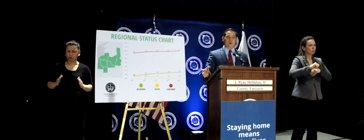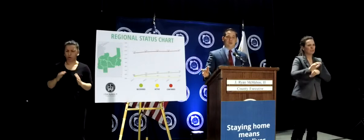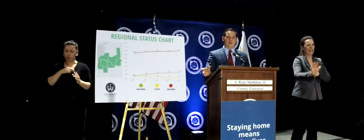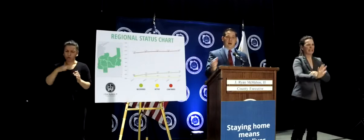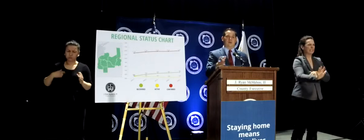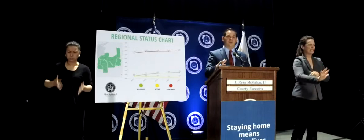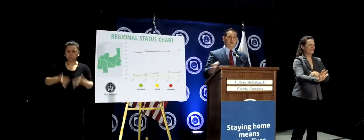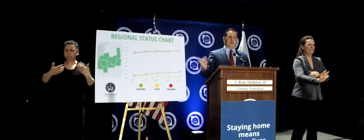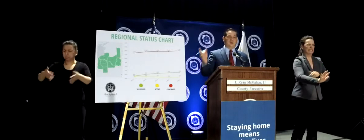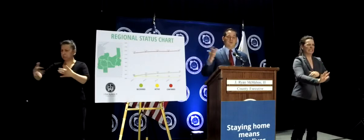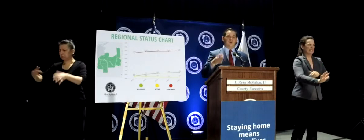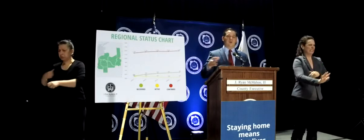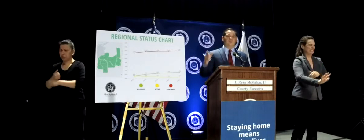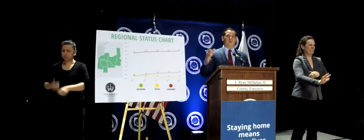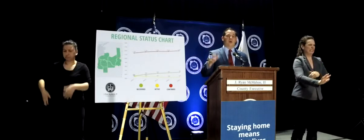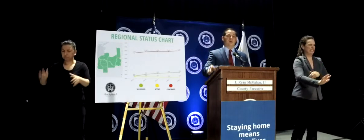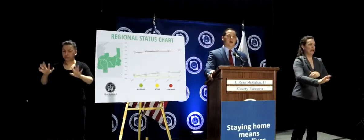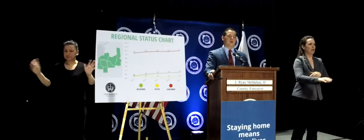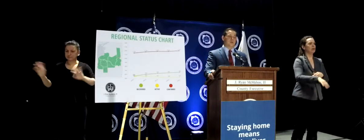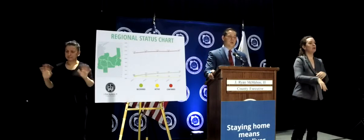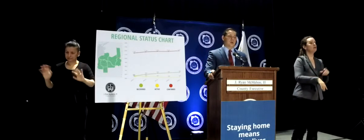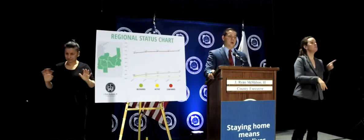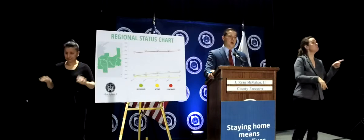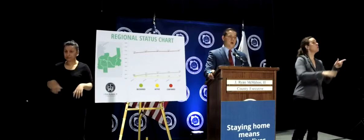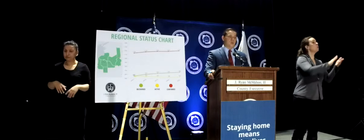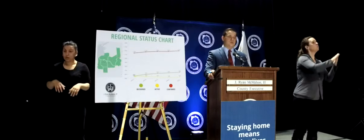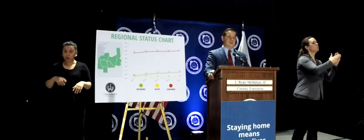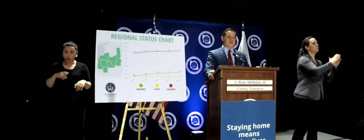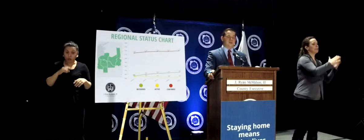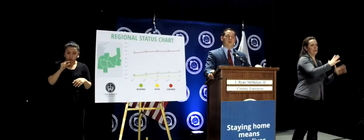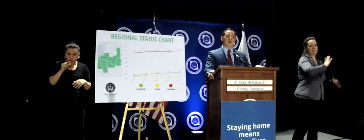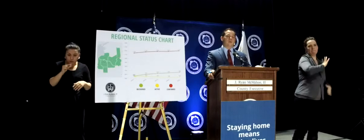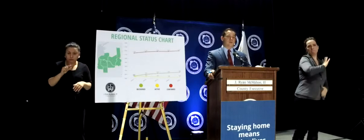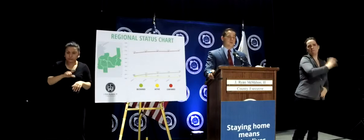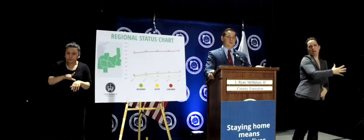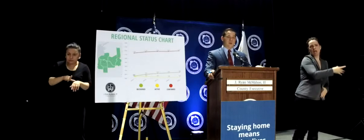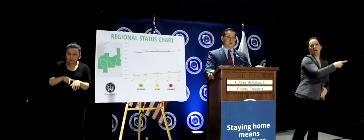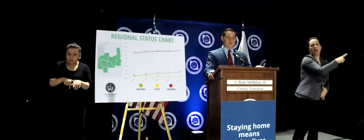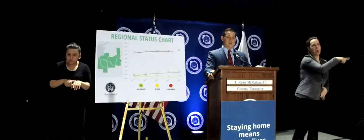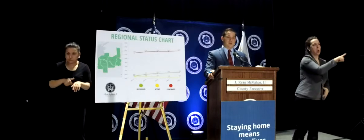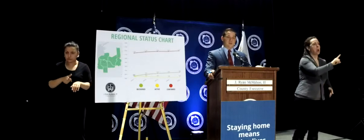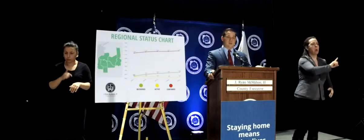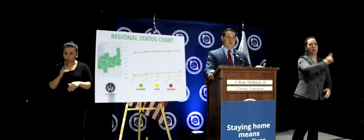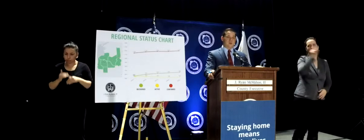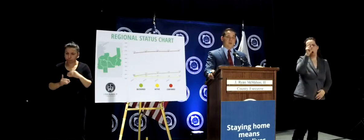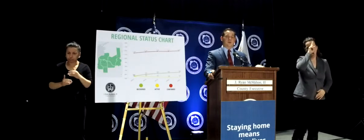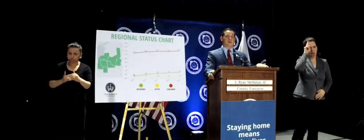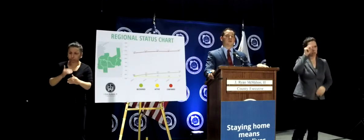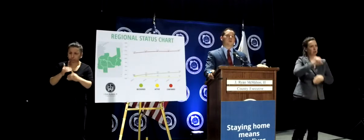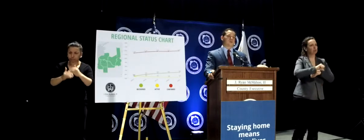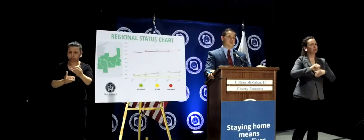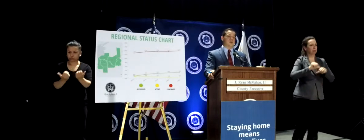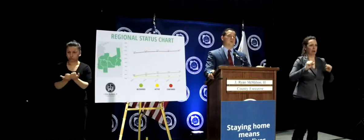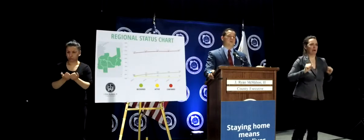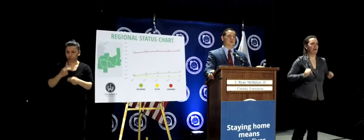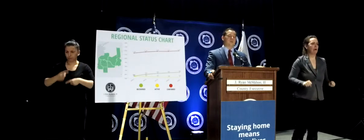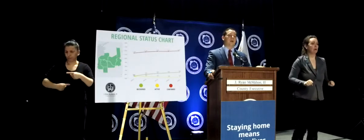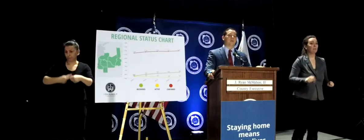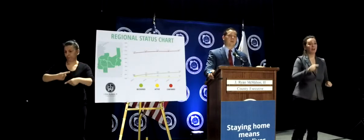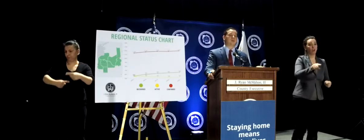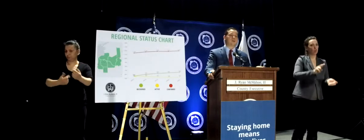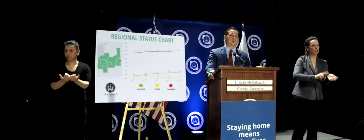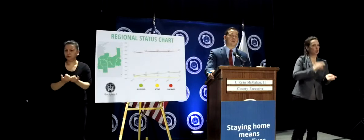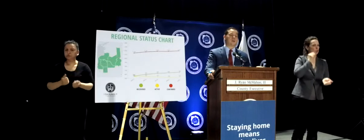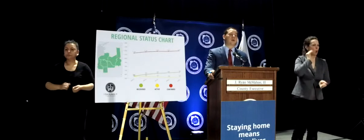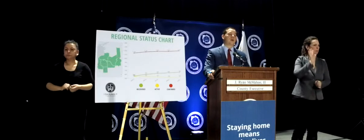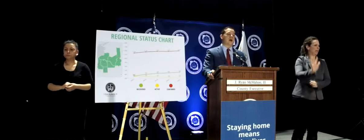are injured healthy for the overall public health. We've said there's regulations with other essential businesses that we feel can probably